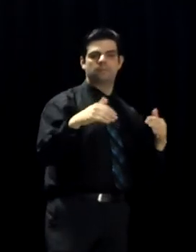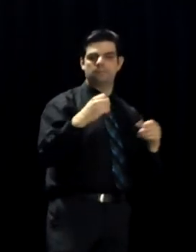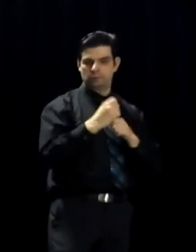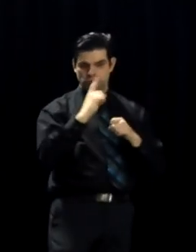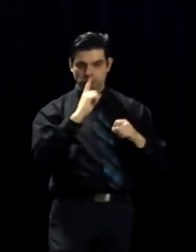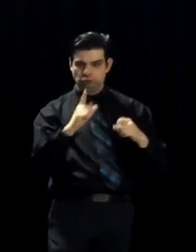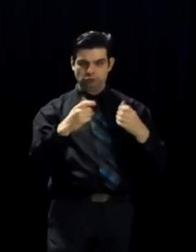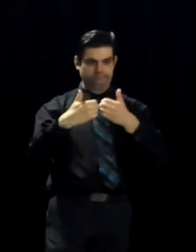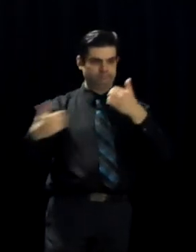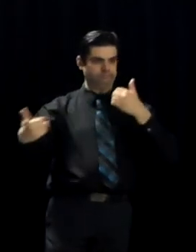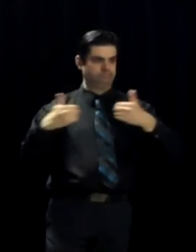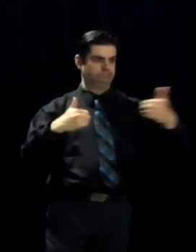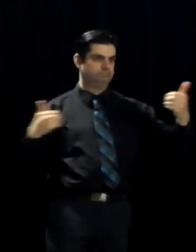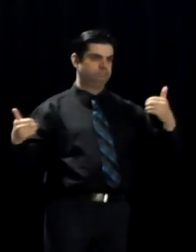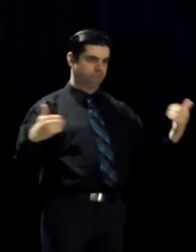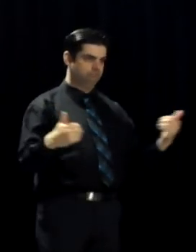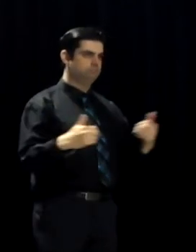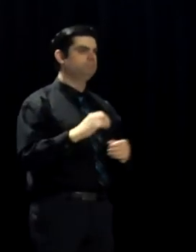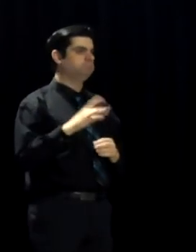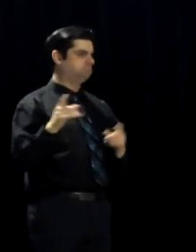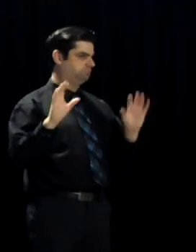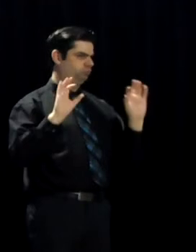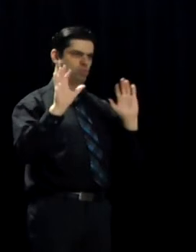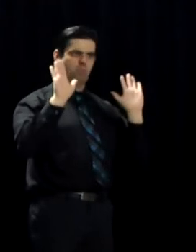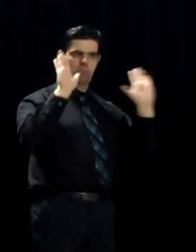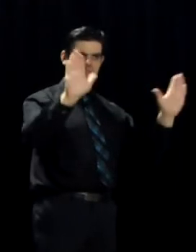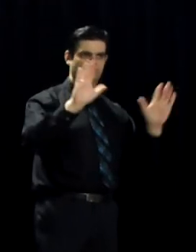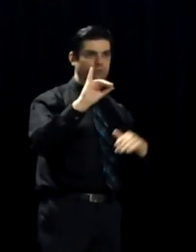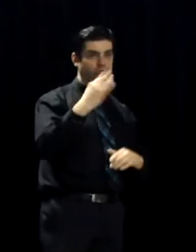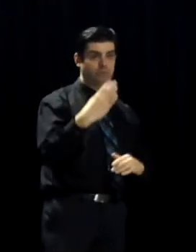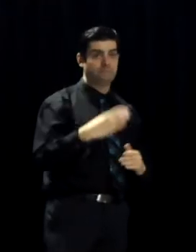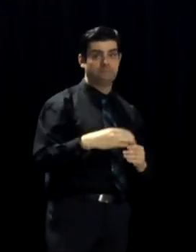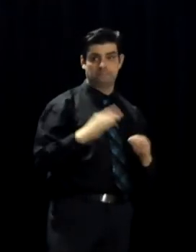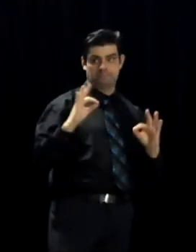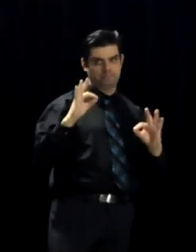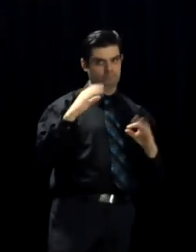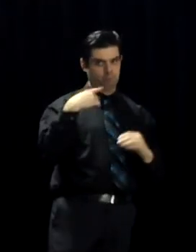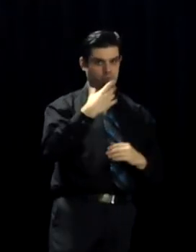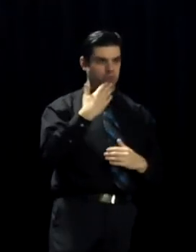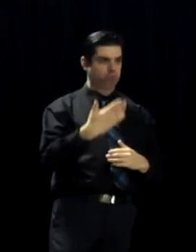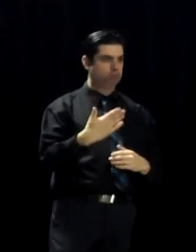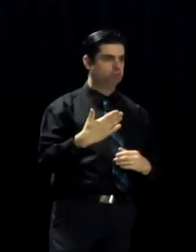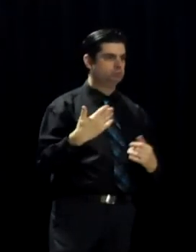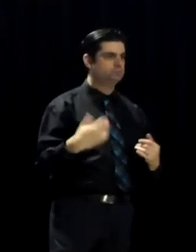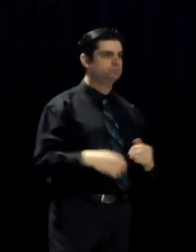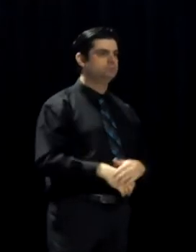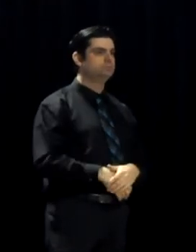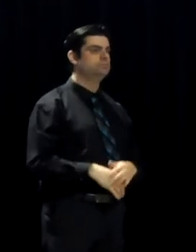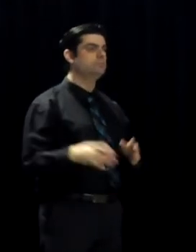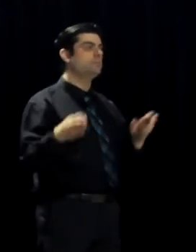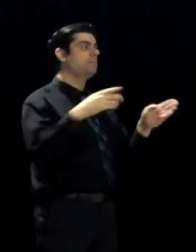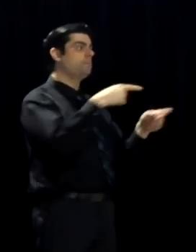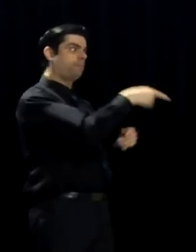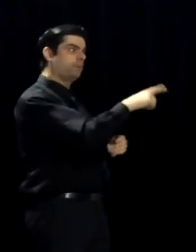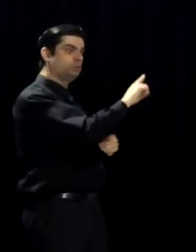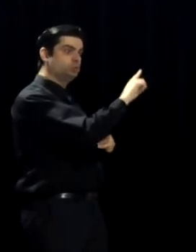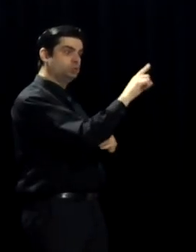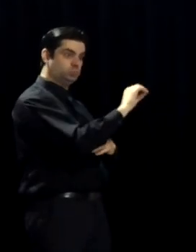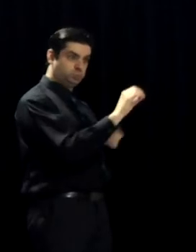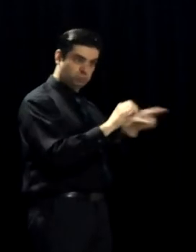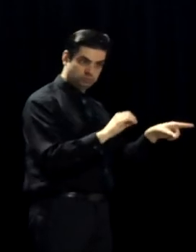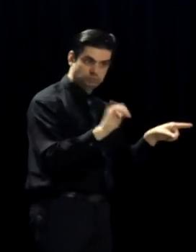very proud of our team. And then we went to the zoo. Again, to get into the zoo,